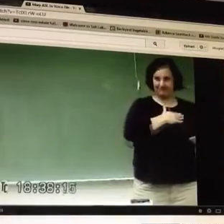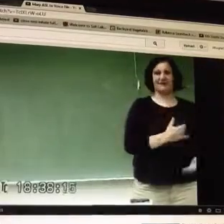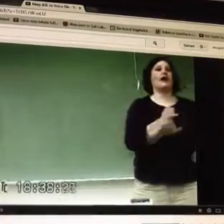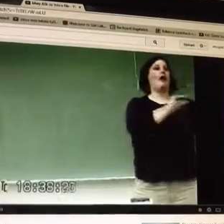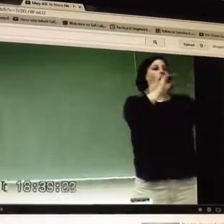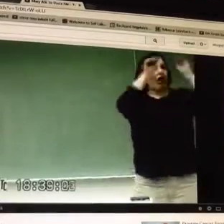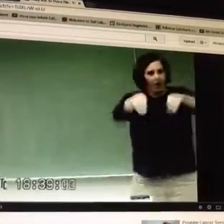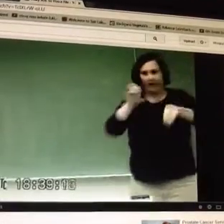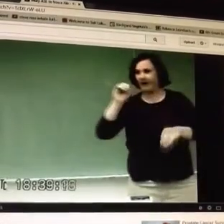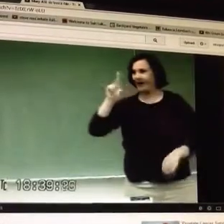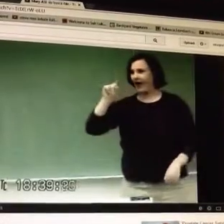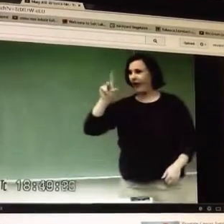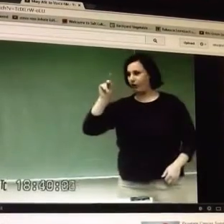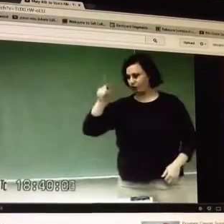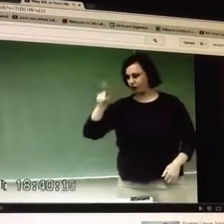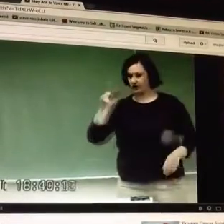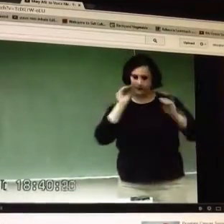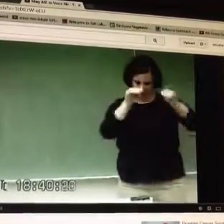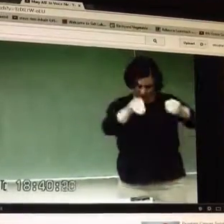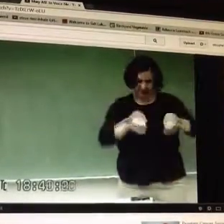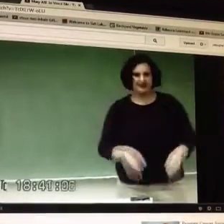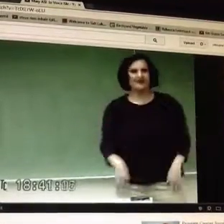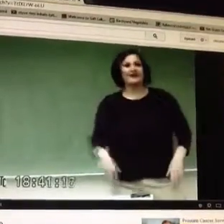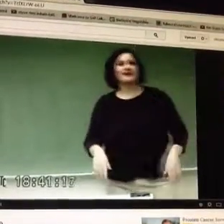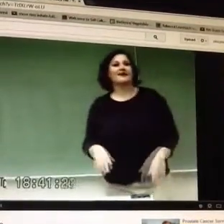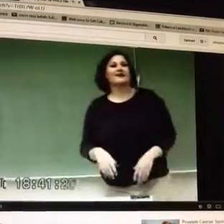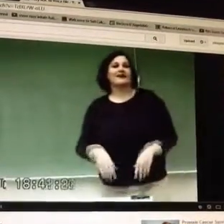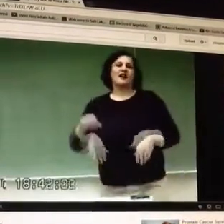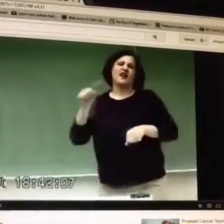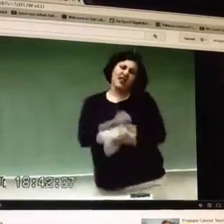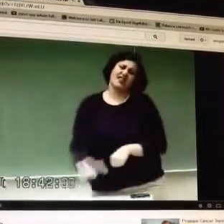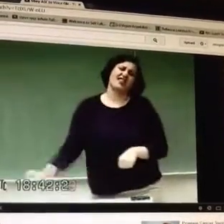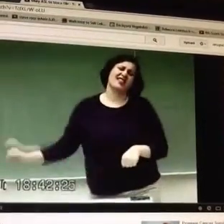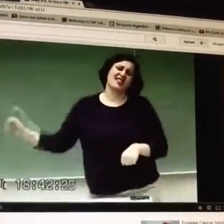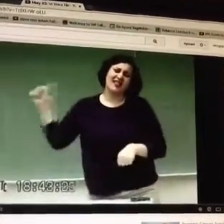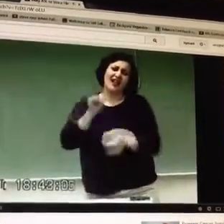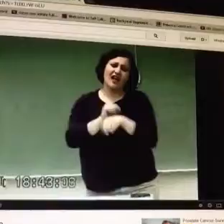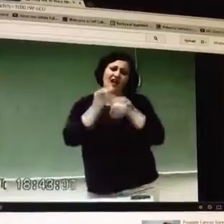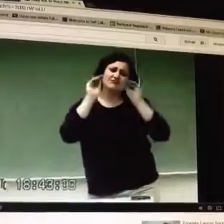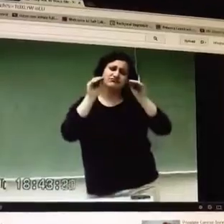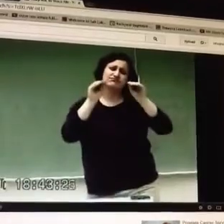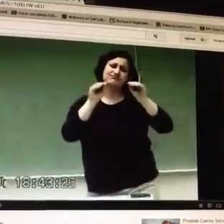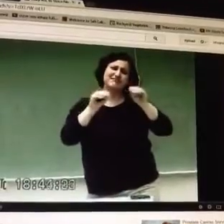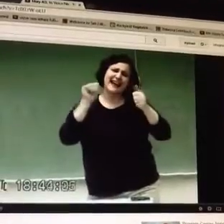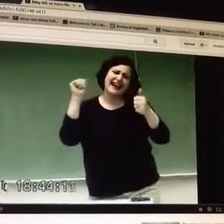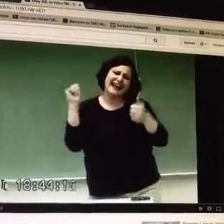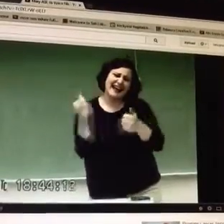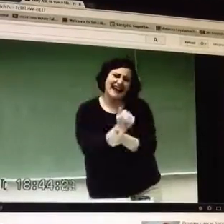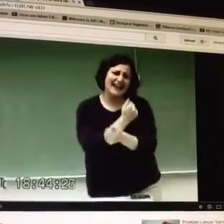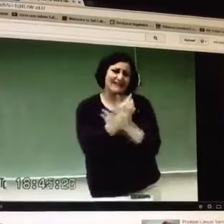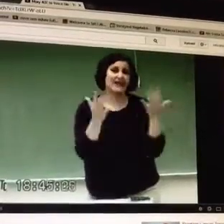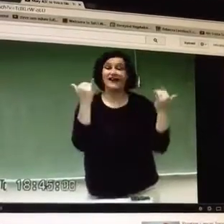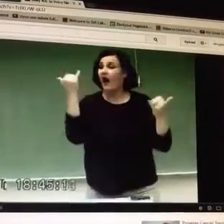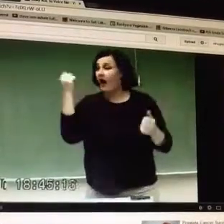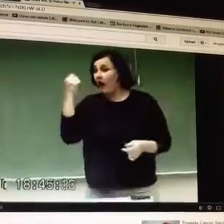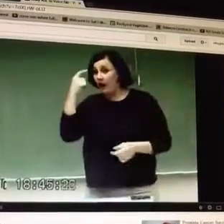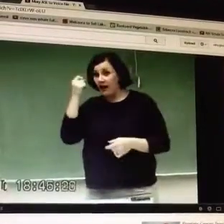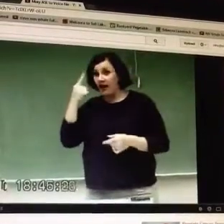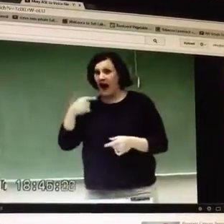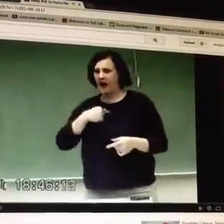my laptop, I needed a new laptop, and so I had to go get a new one and put Outlook